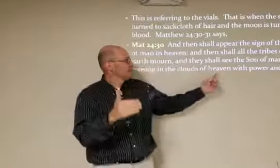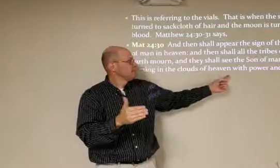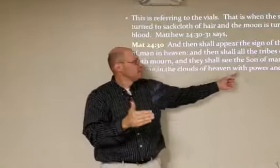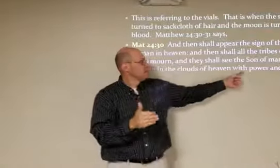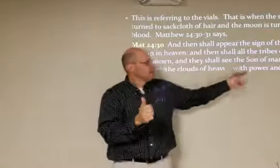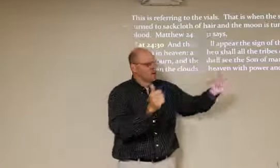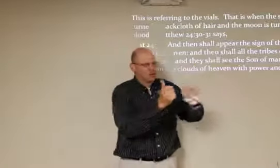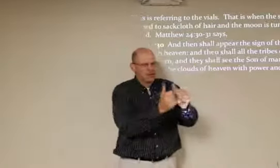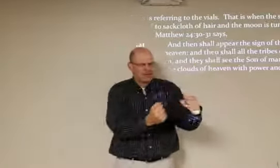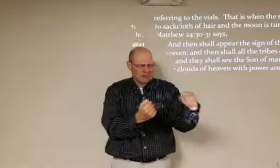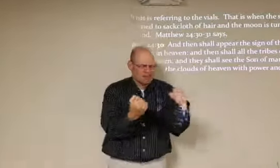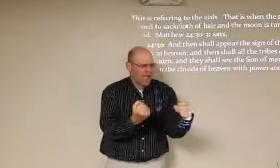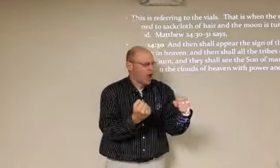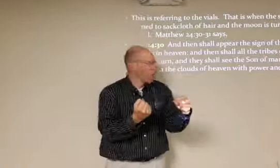great glory.